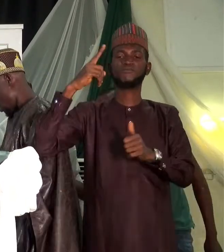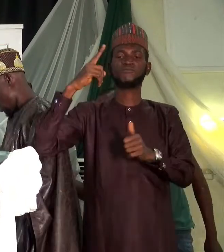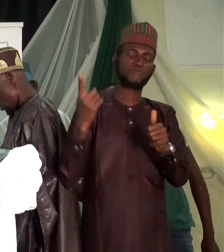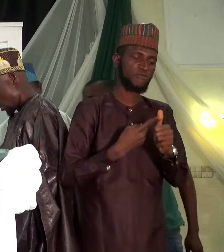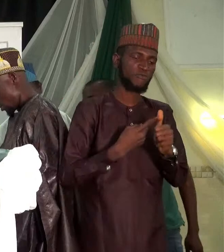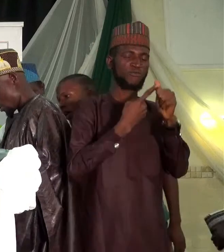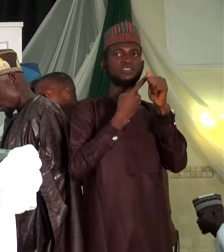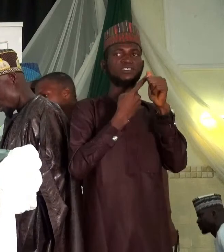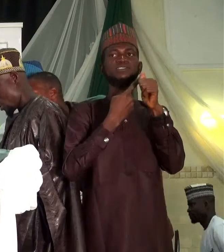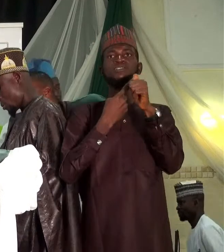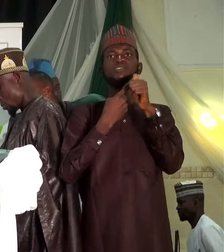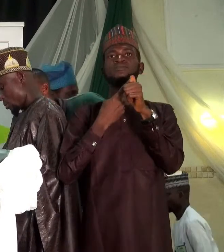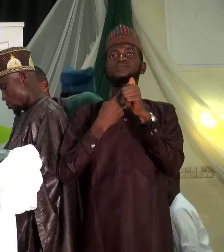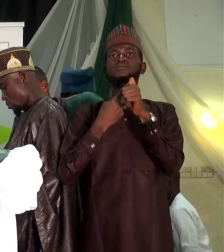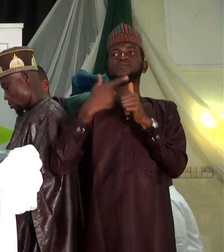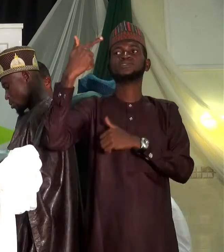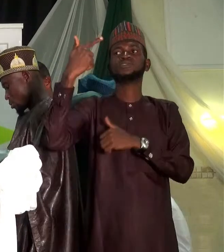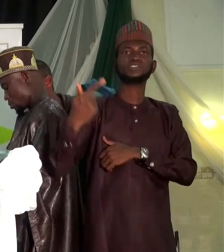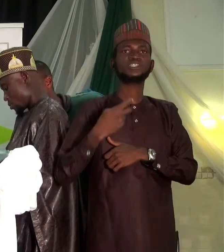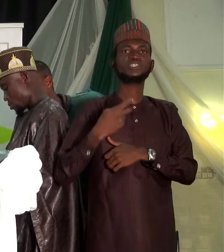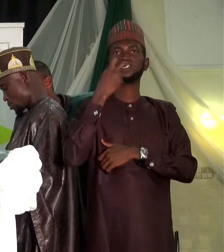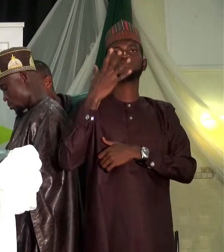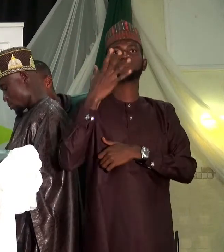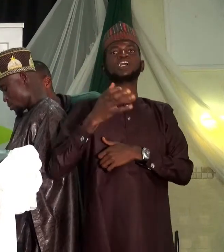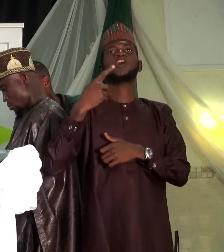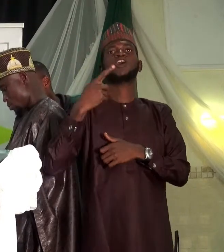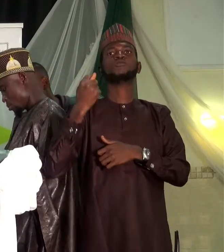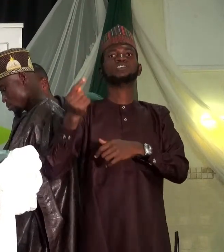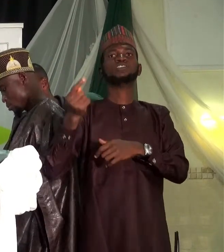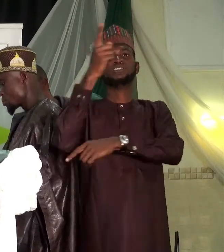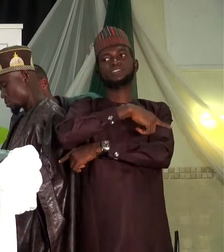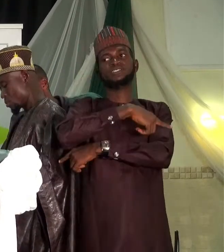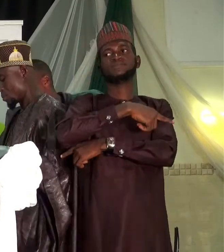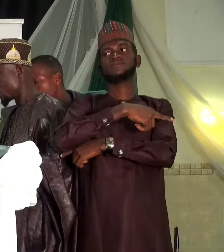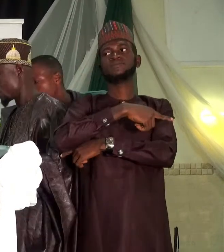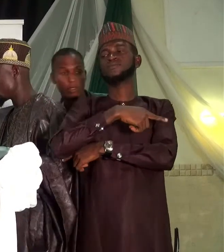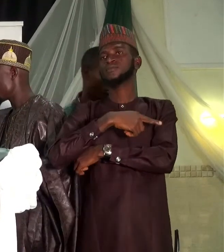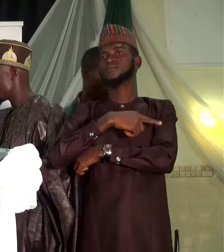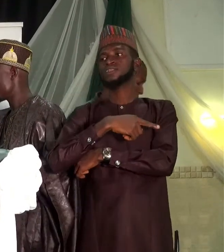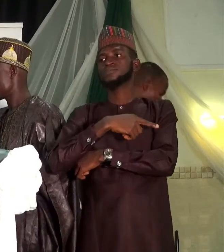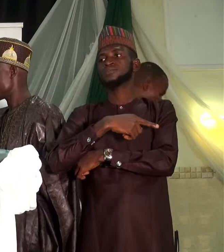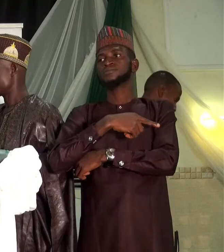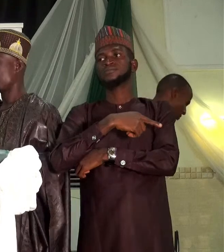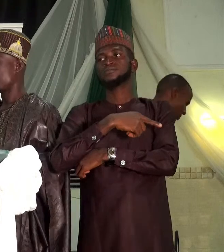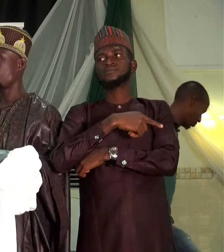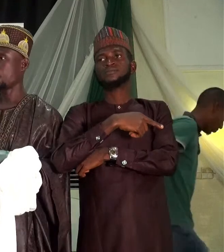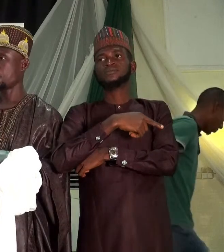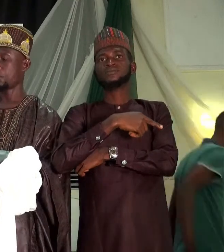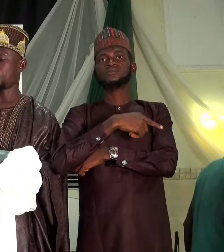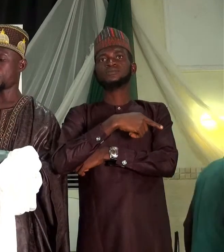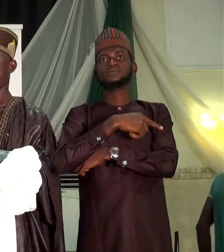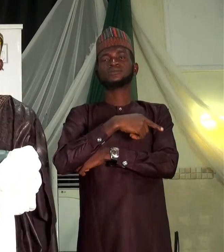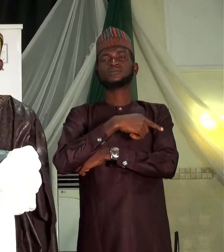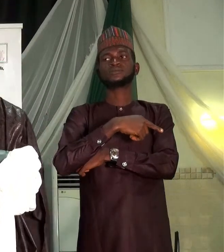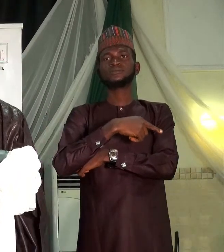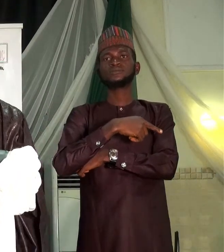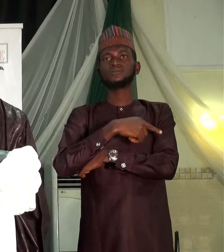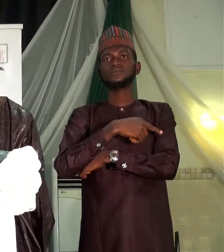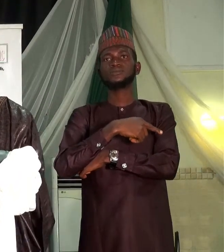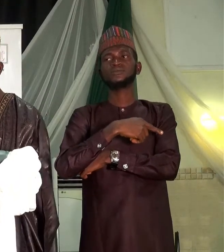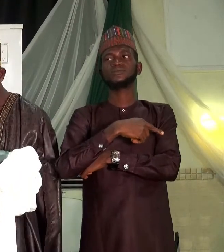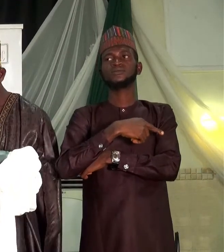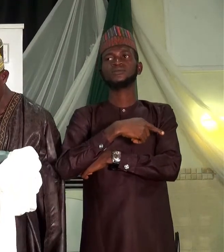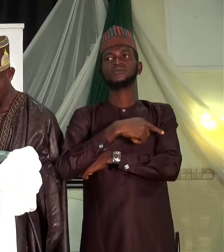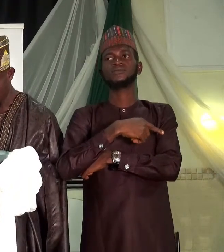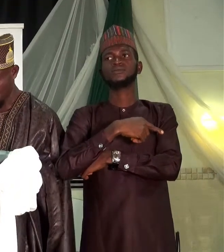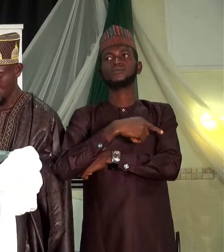the day, and you know we cannot get it better than this. And you